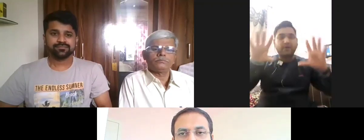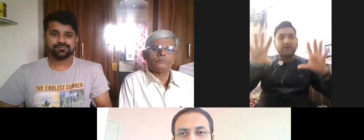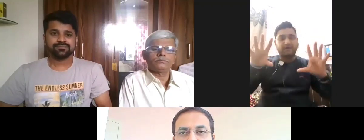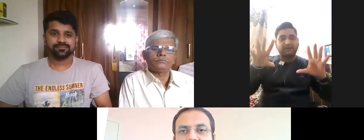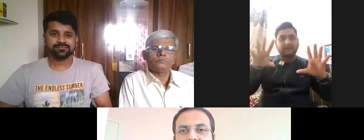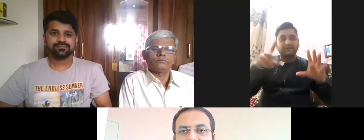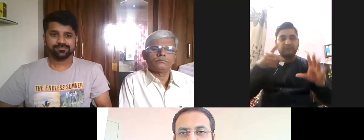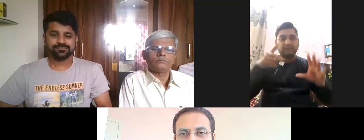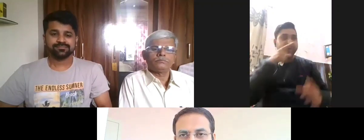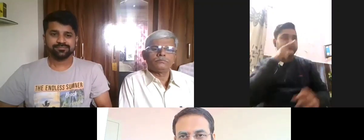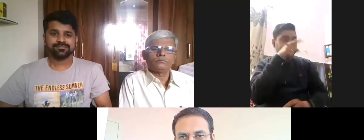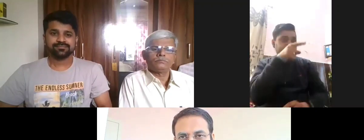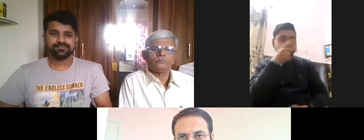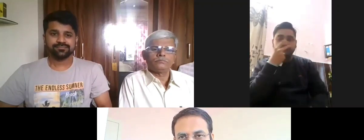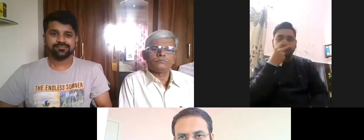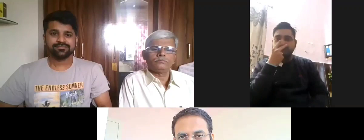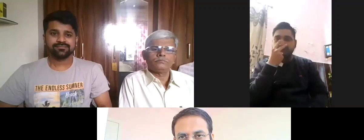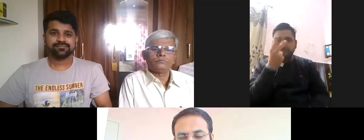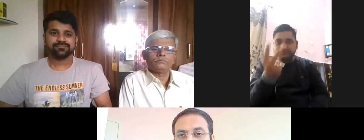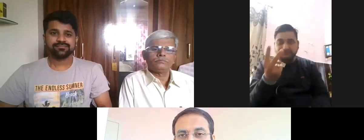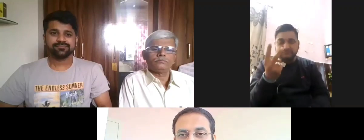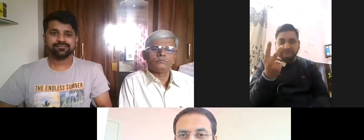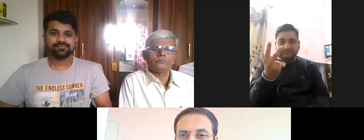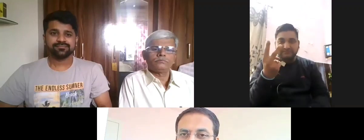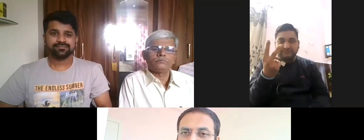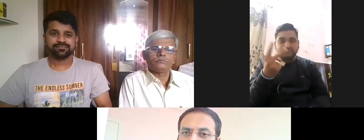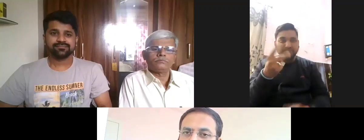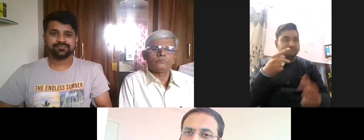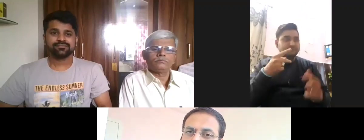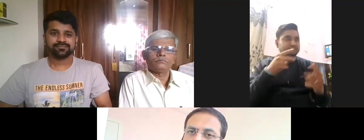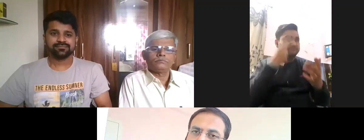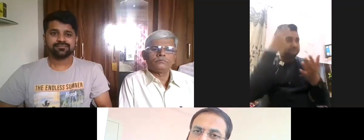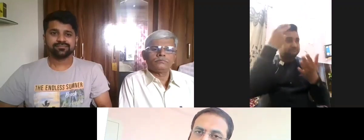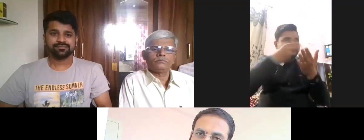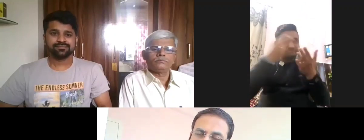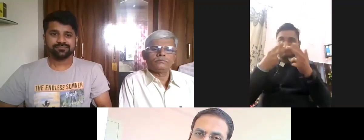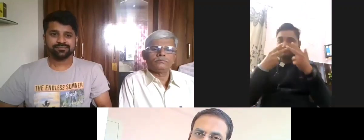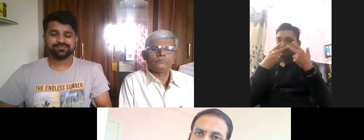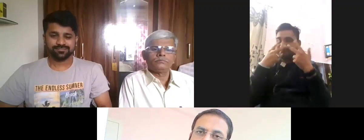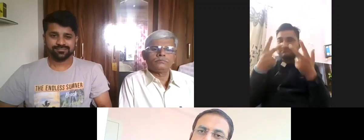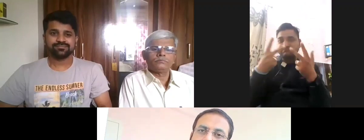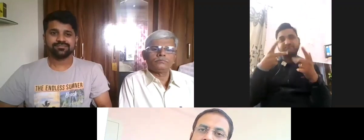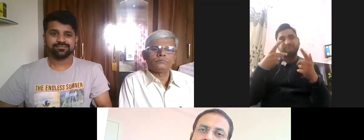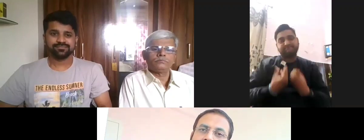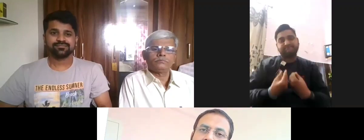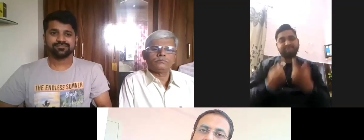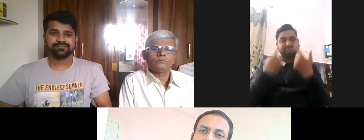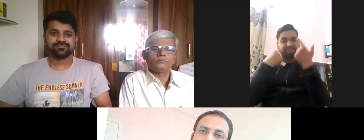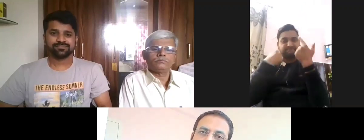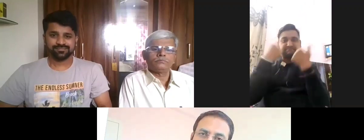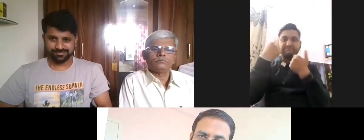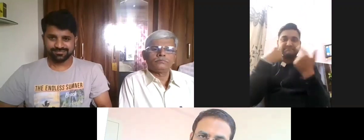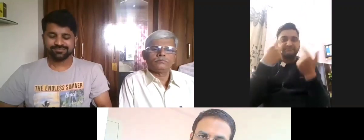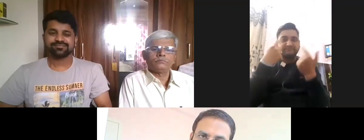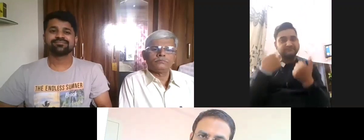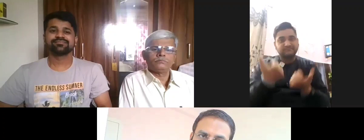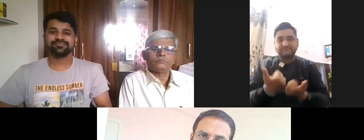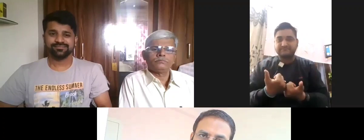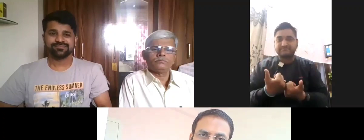you will cry seeing them because they speak, they give emotions. So today we are going to